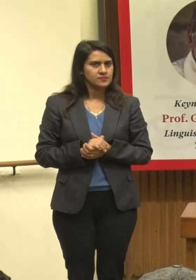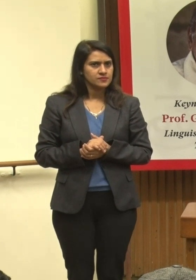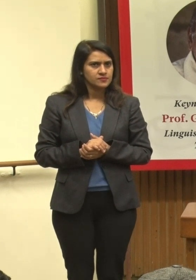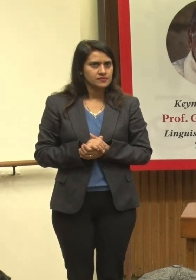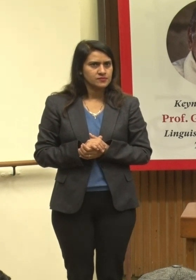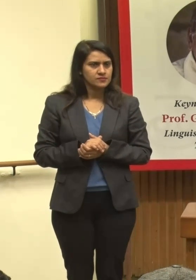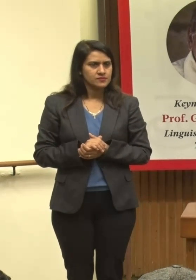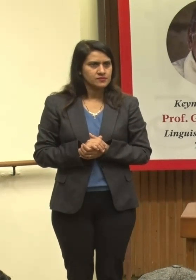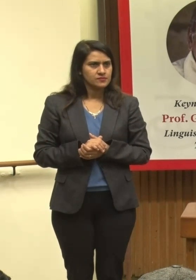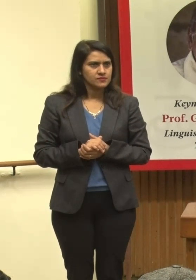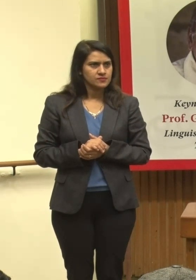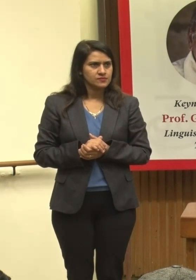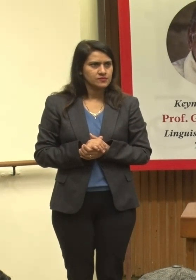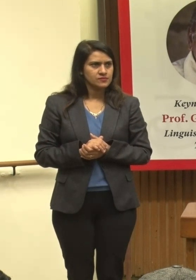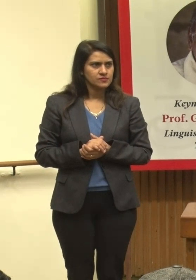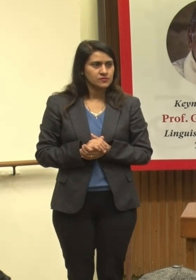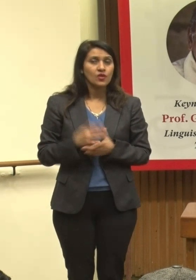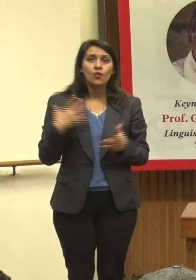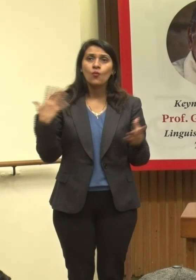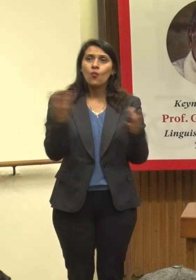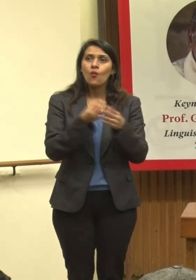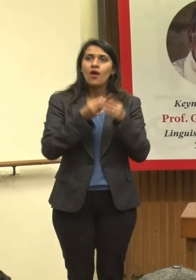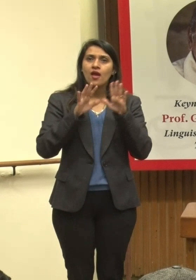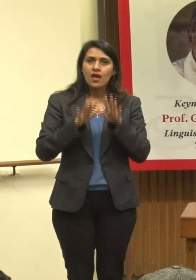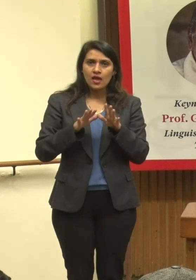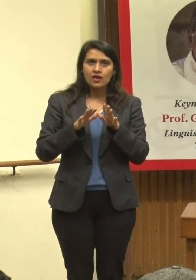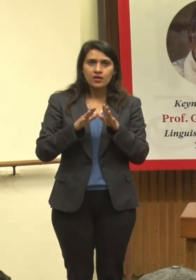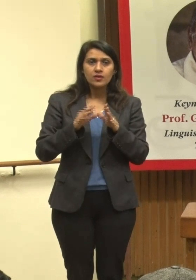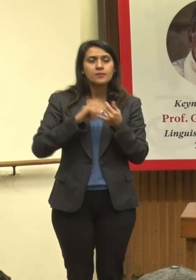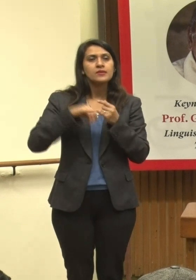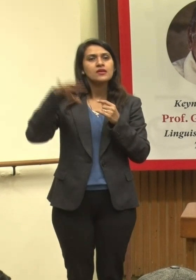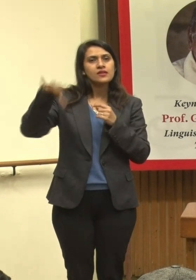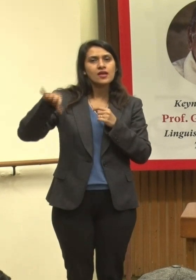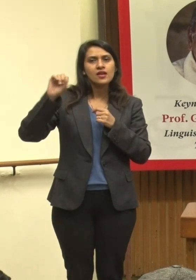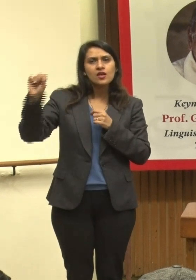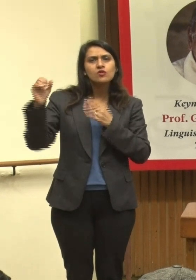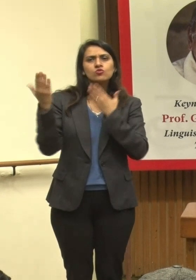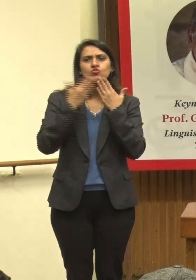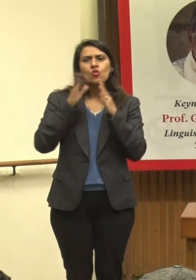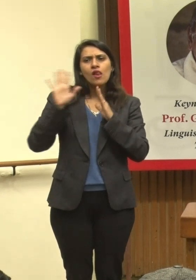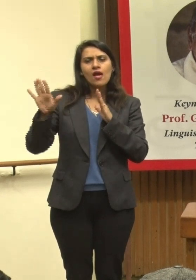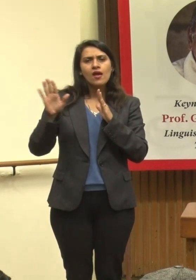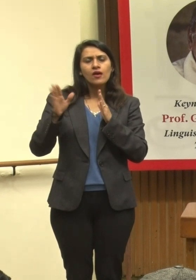we have this strange notion that a school should have a medium.